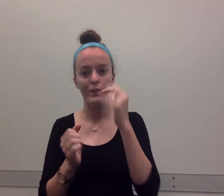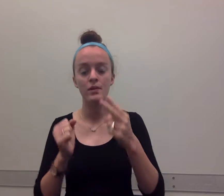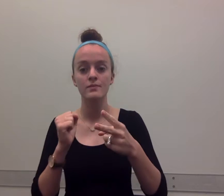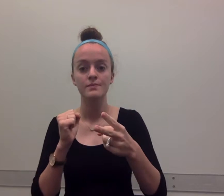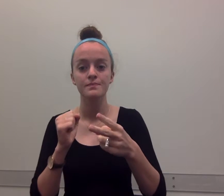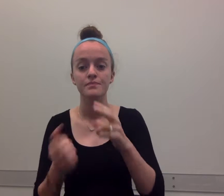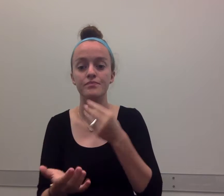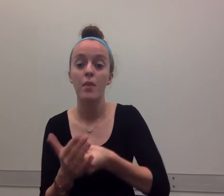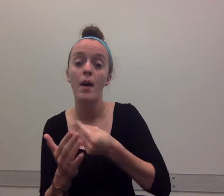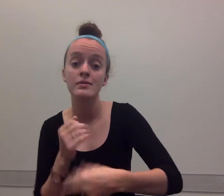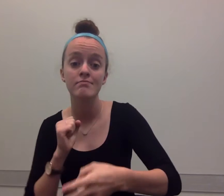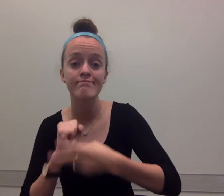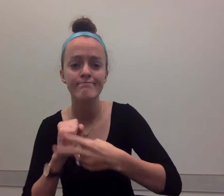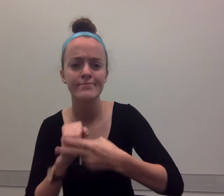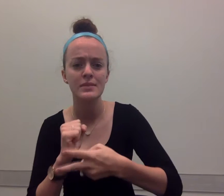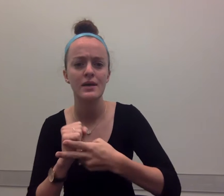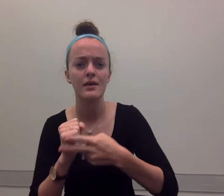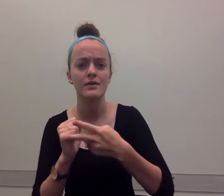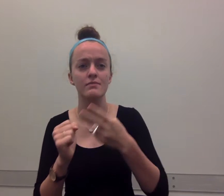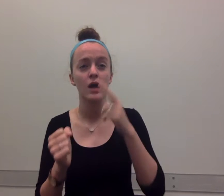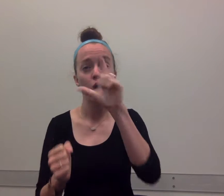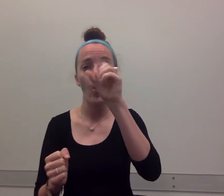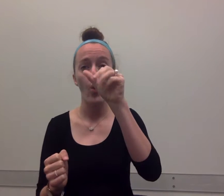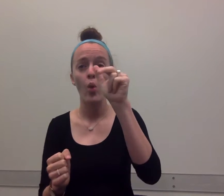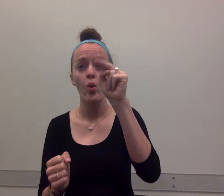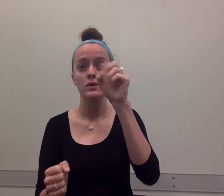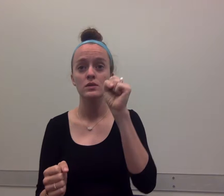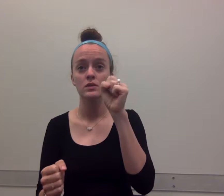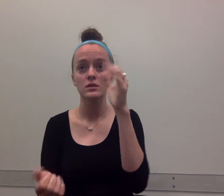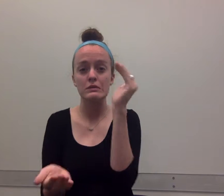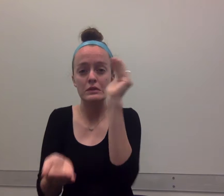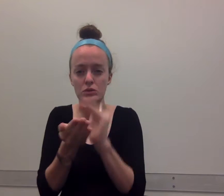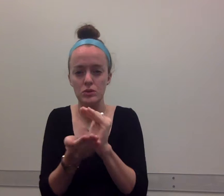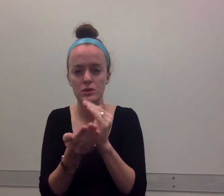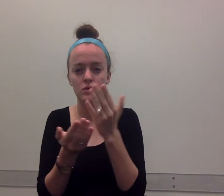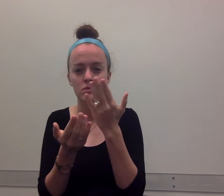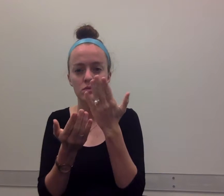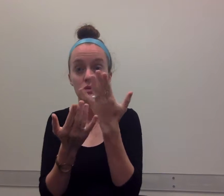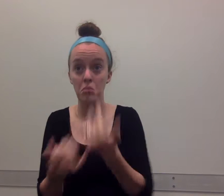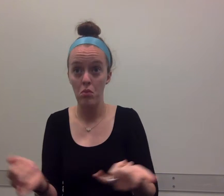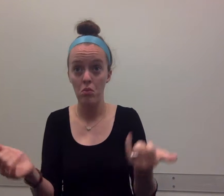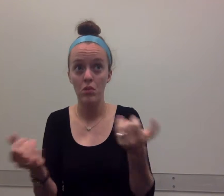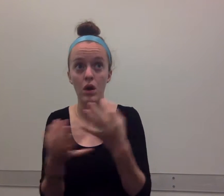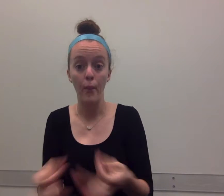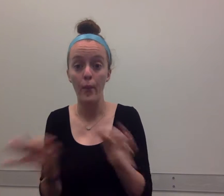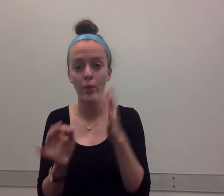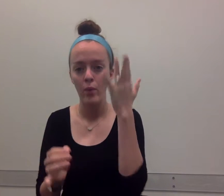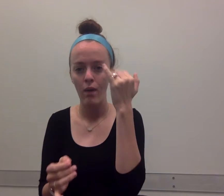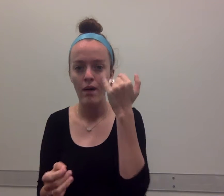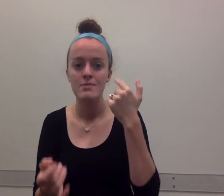really, really nice because I'm paying them back now. So I was able to do that. I also had more contacts here in Little